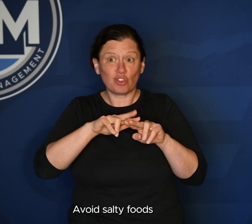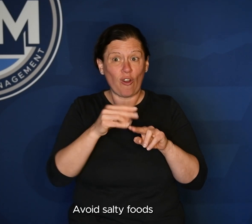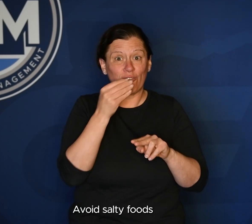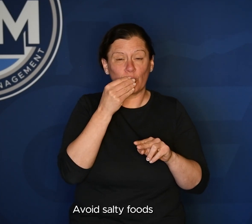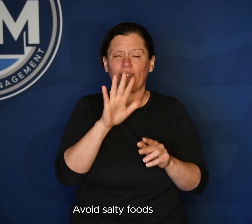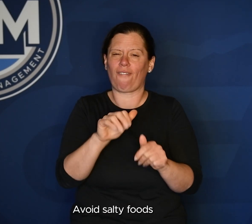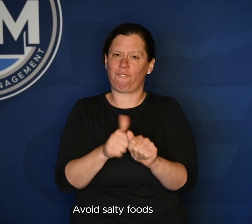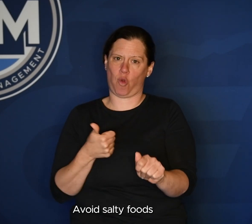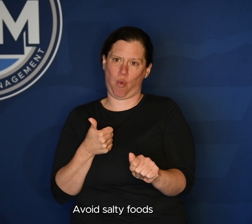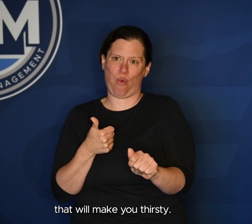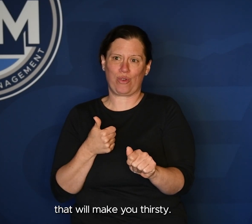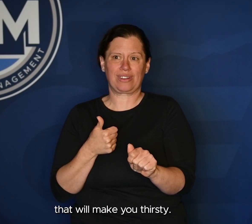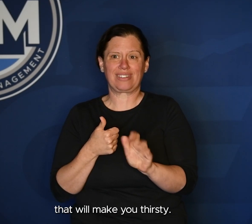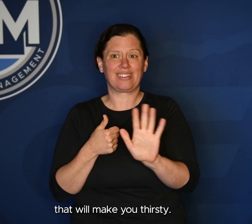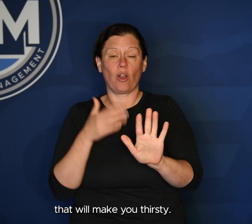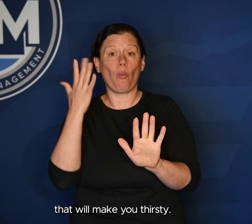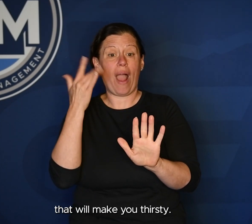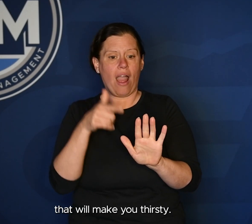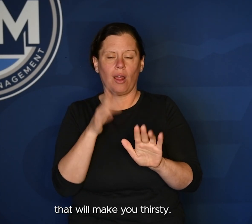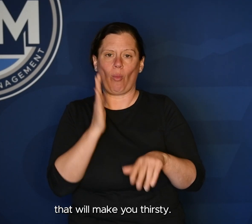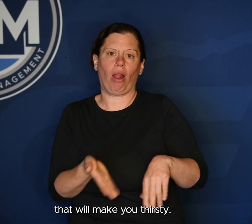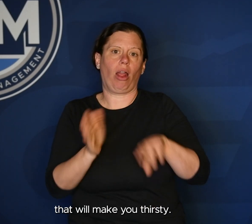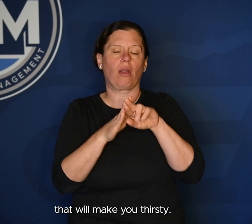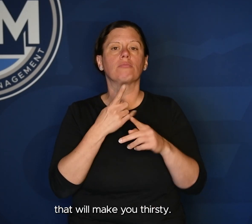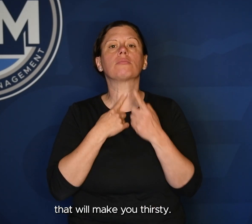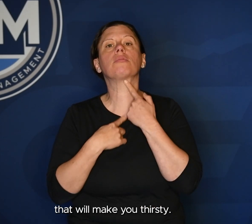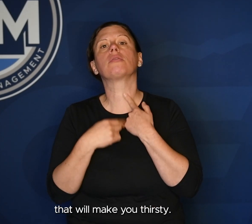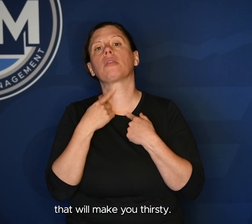Avoid salty foods that will make you thirsty.